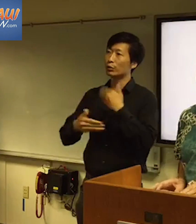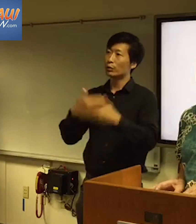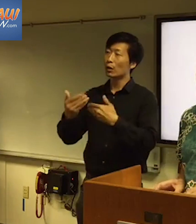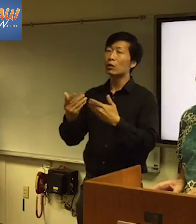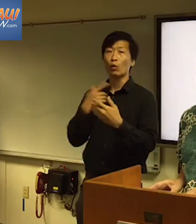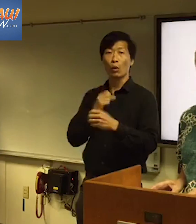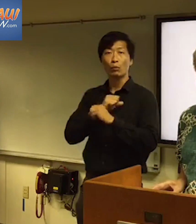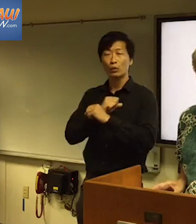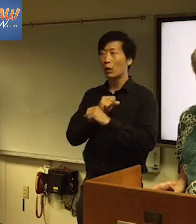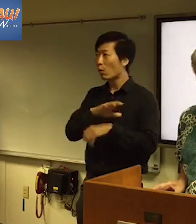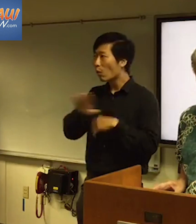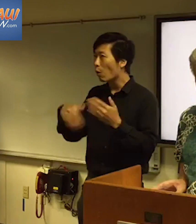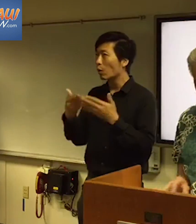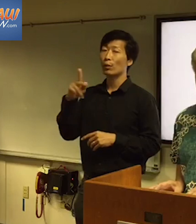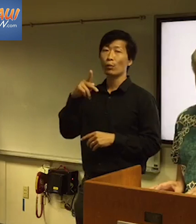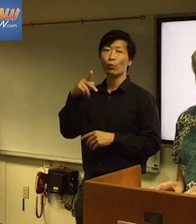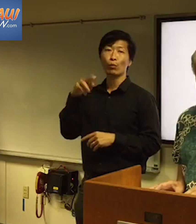of our community.